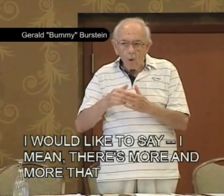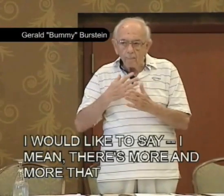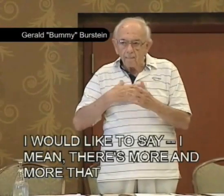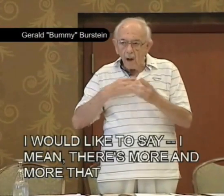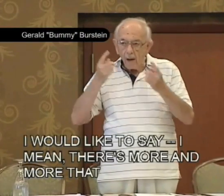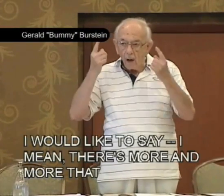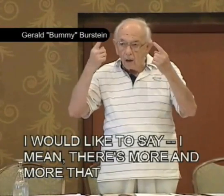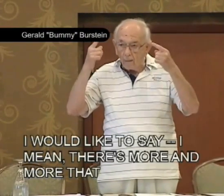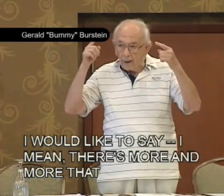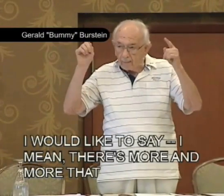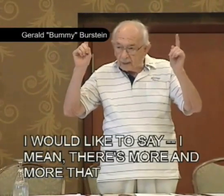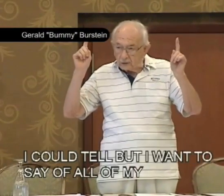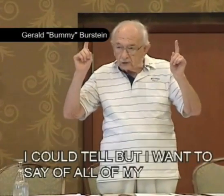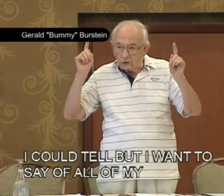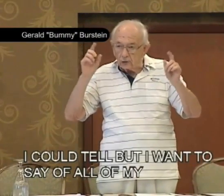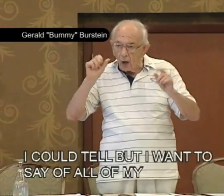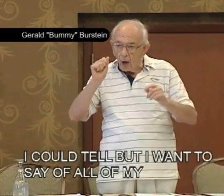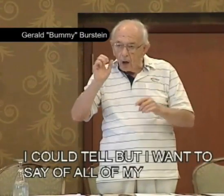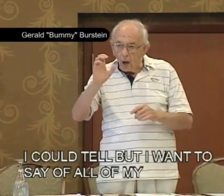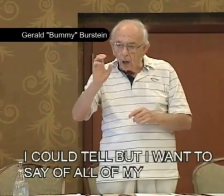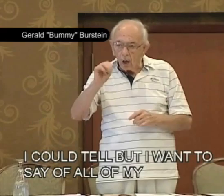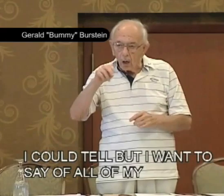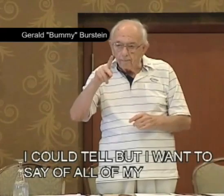but I just want to say of all of my accomplishments